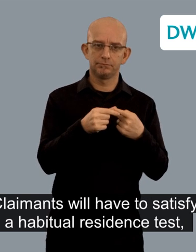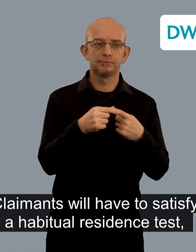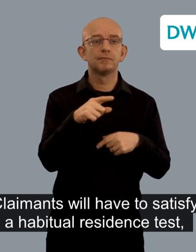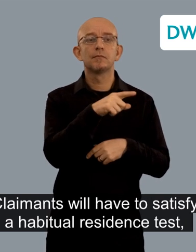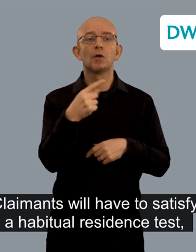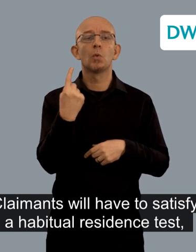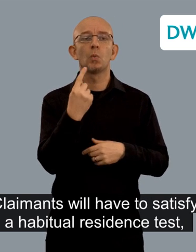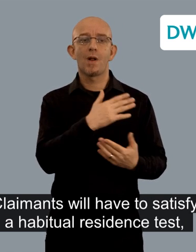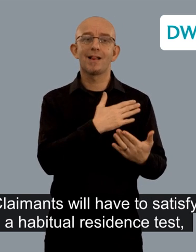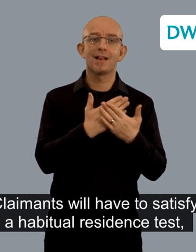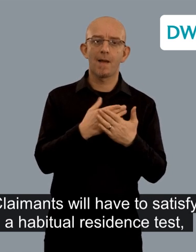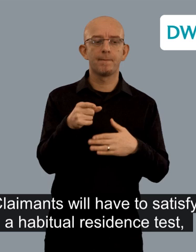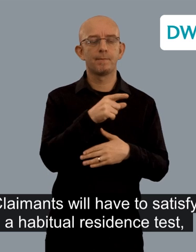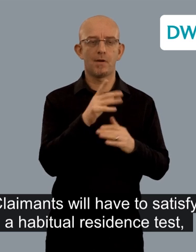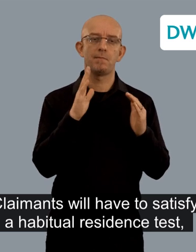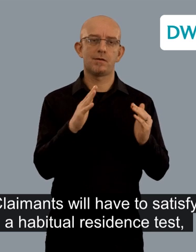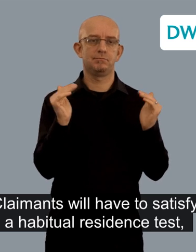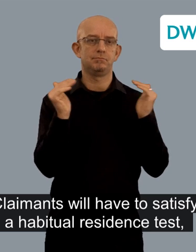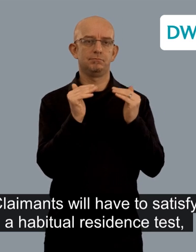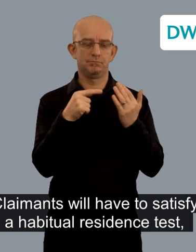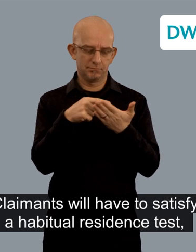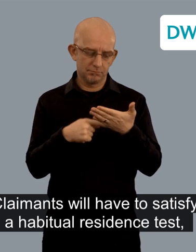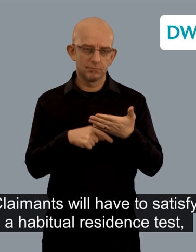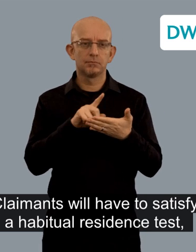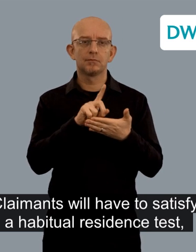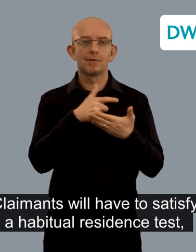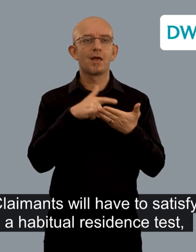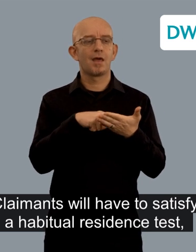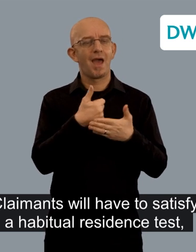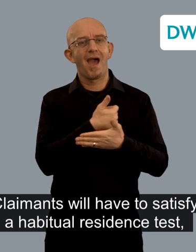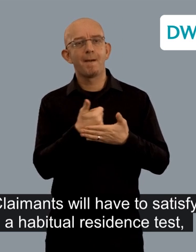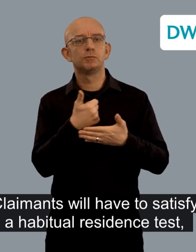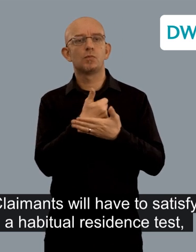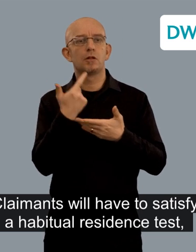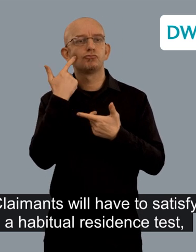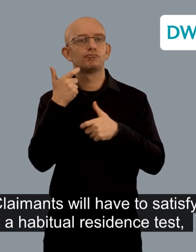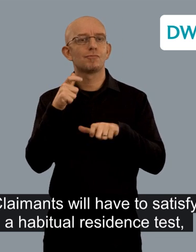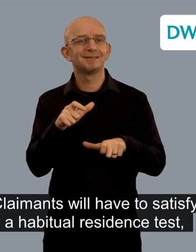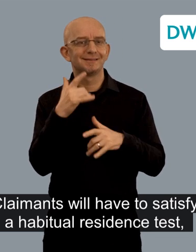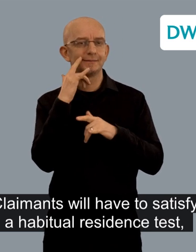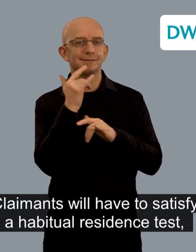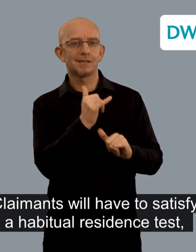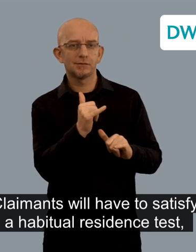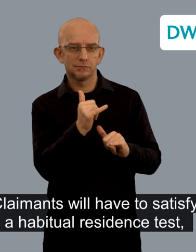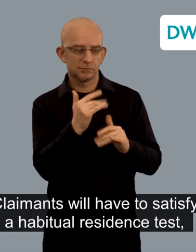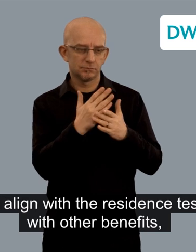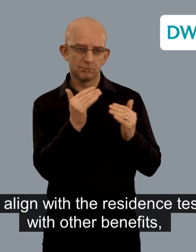Claimants will have to satisfy a habitual residence test to align with the residence test with